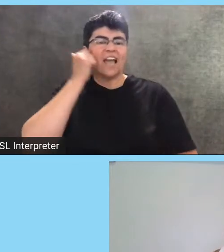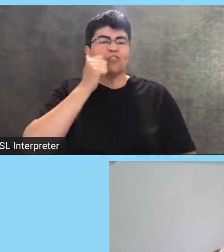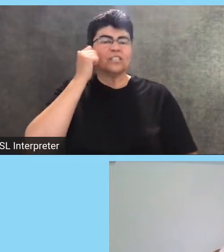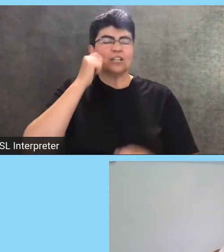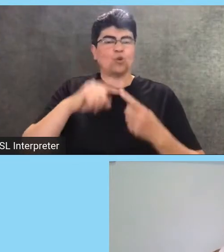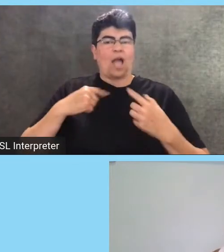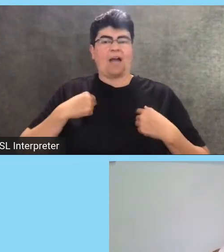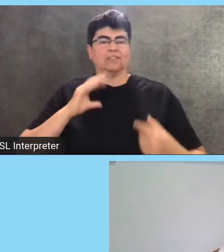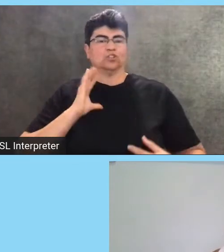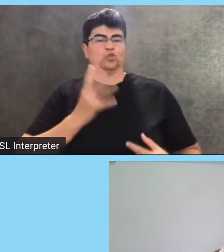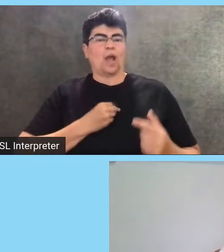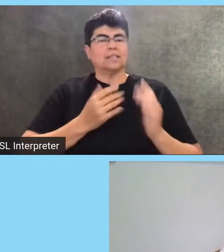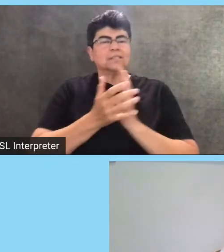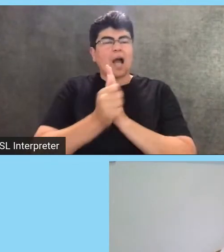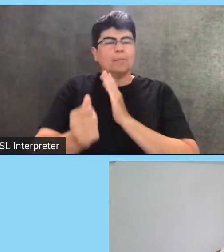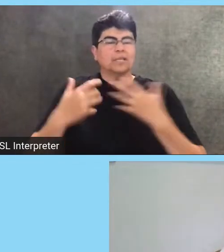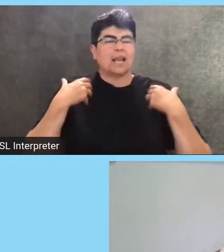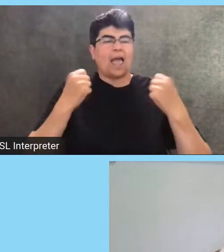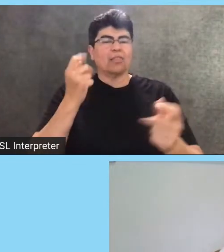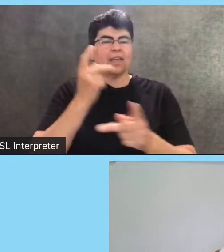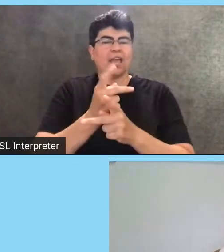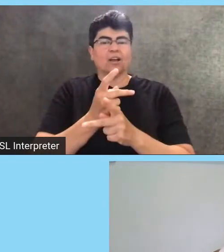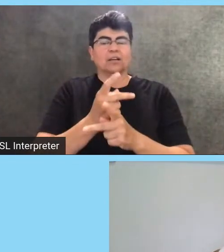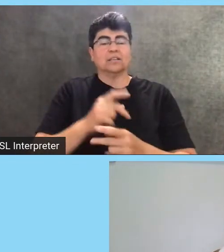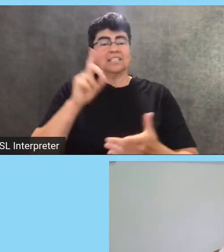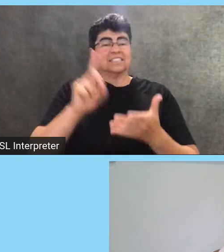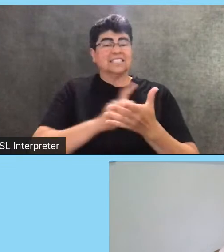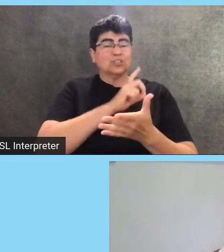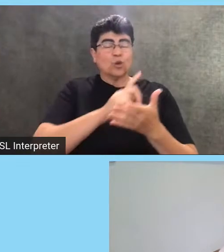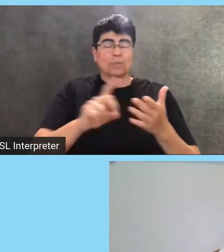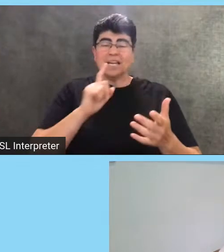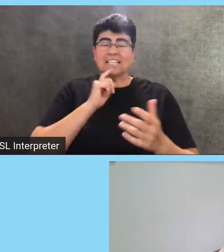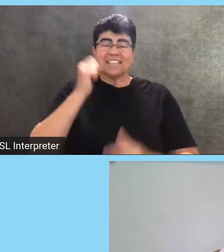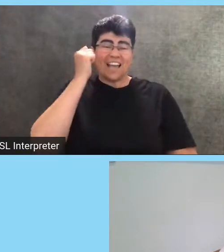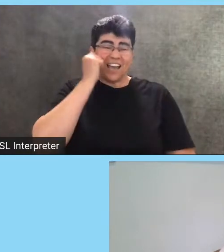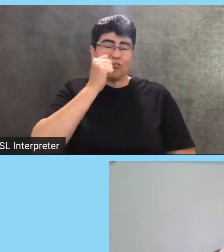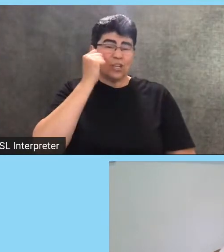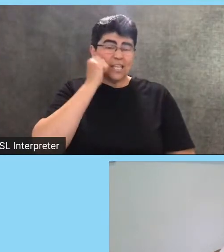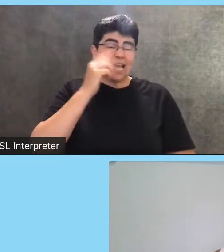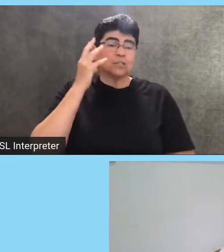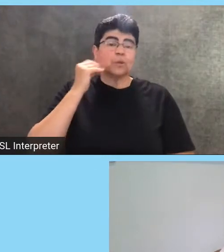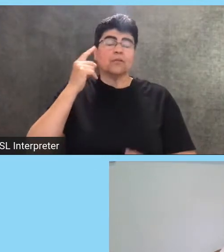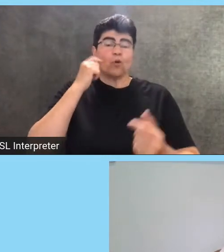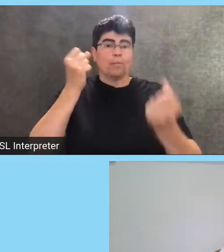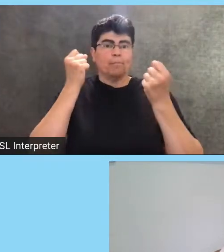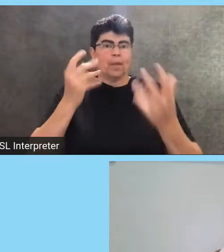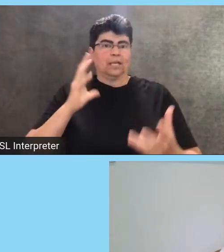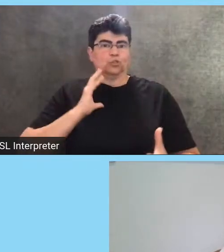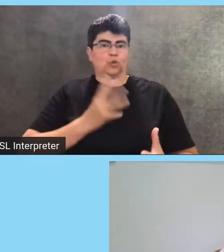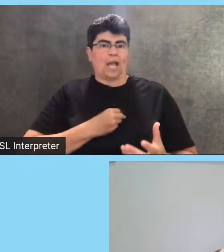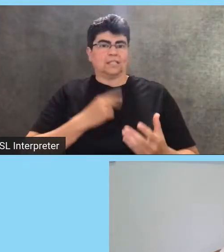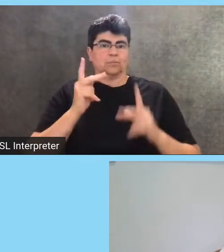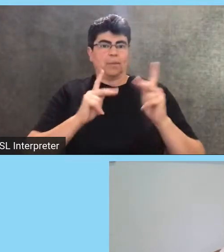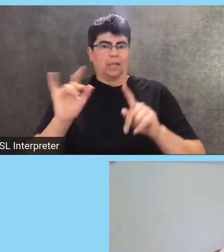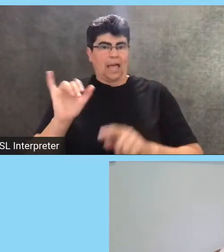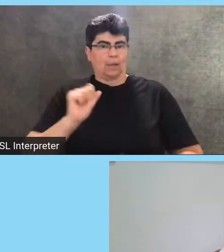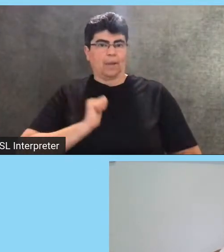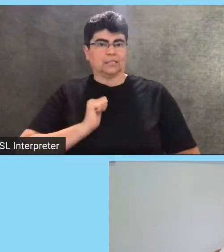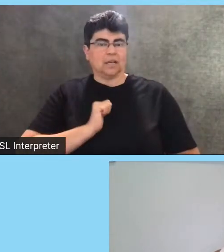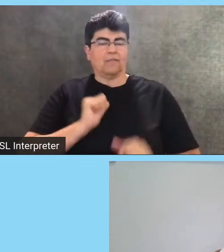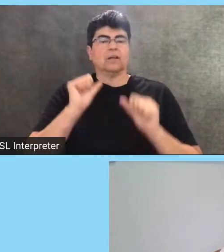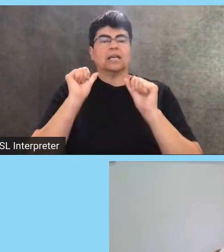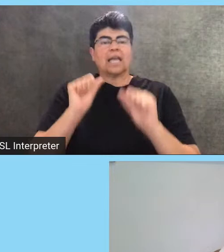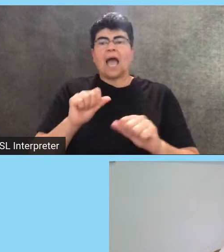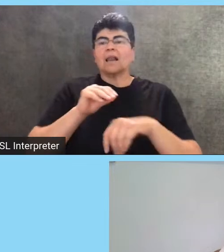trans competent healthcare. Discrimination is an everyday experience for many trans people like myself and can